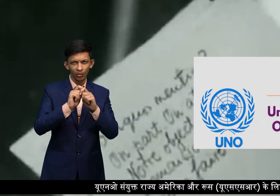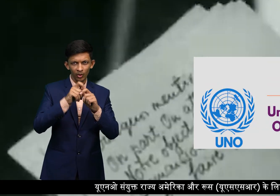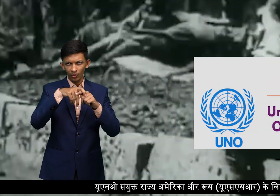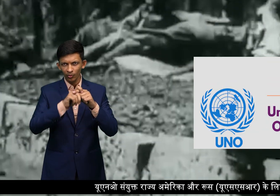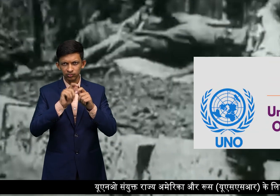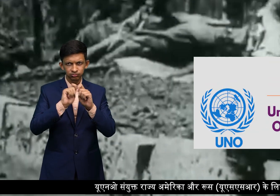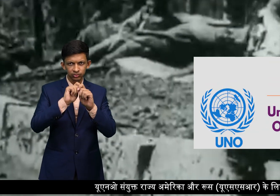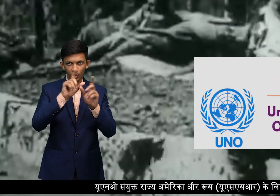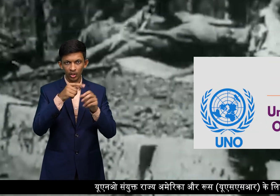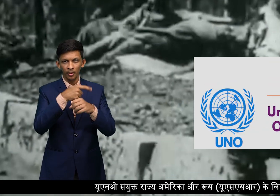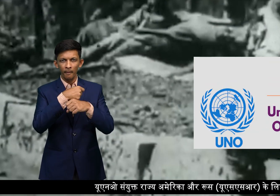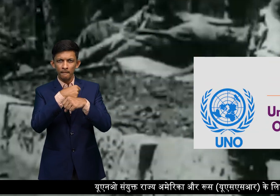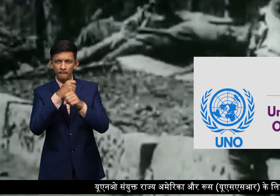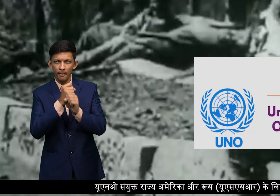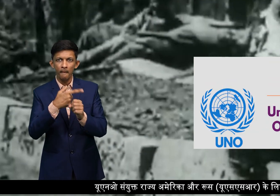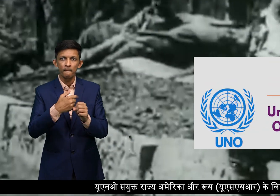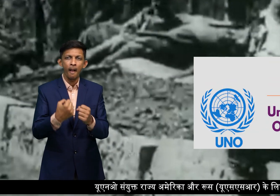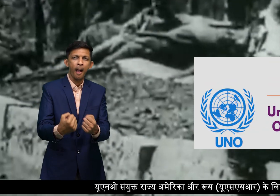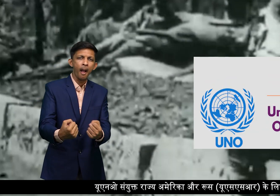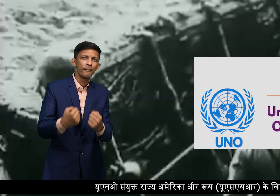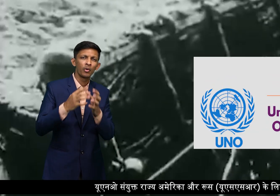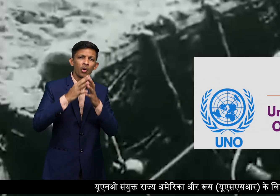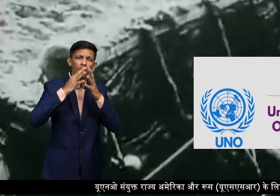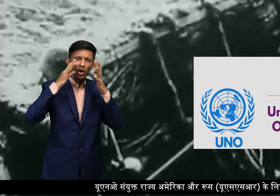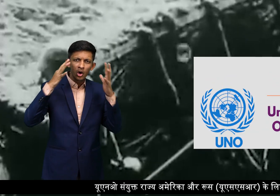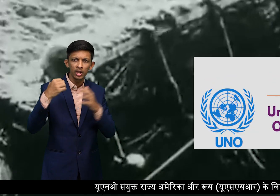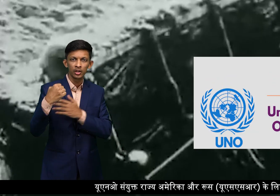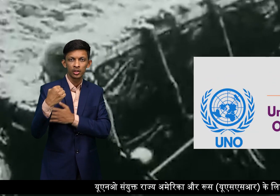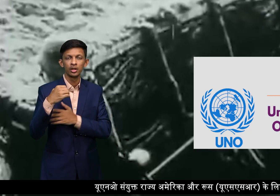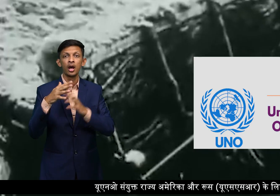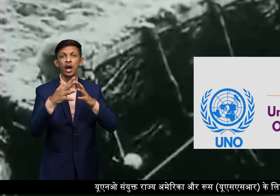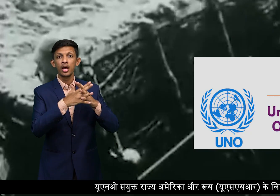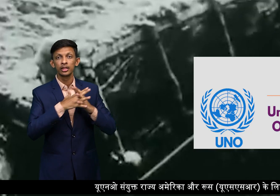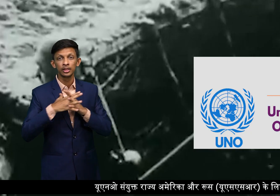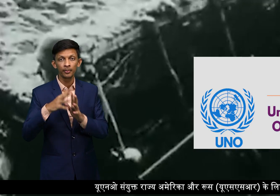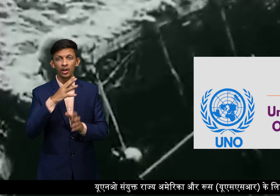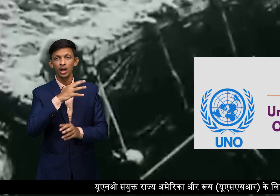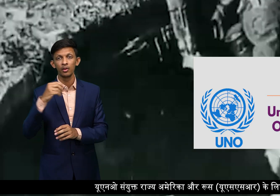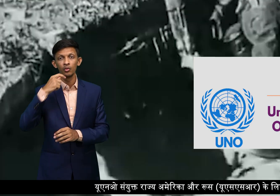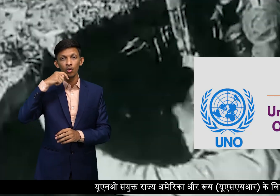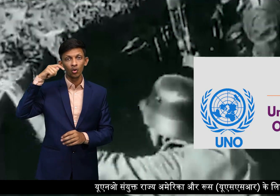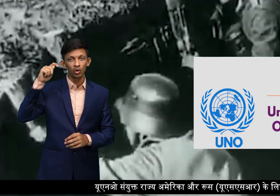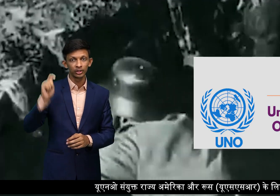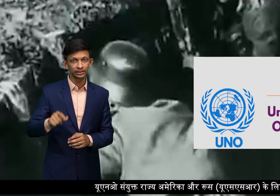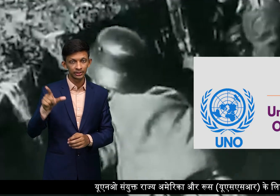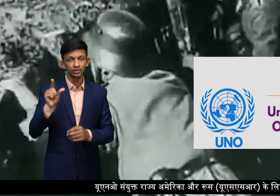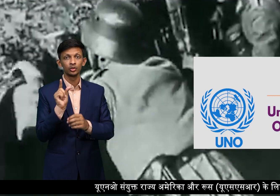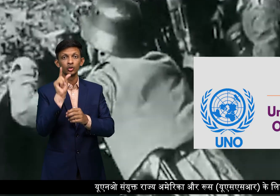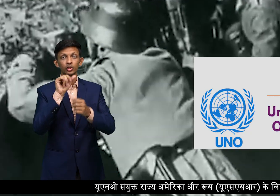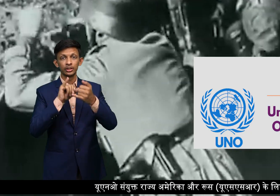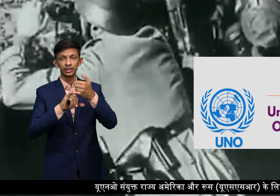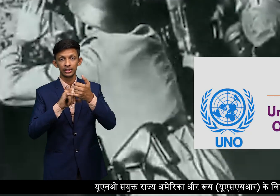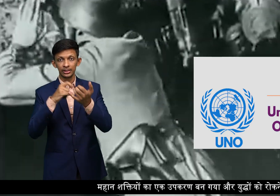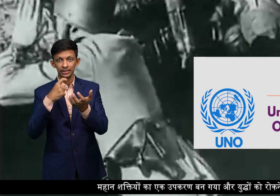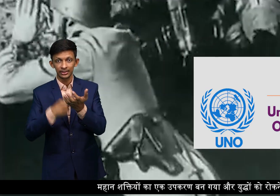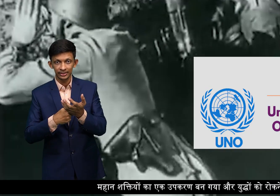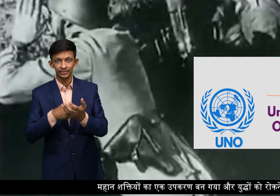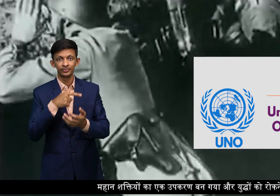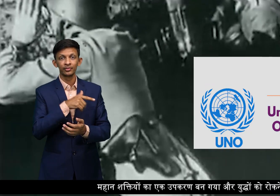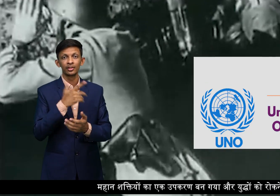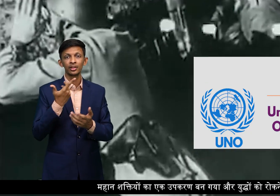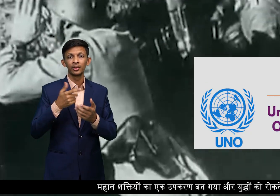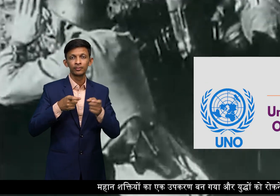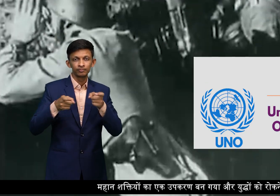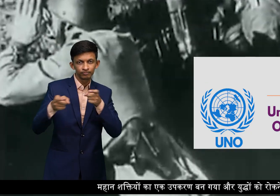UNO became a tool of great powers to USA and Russia,